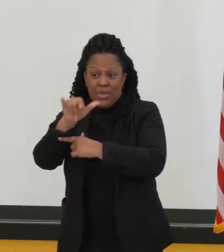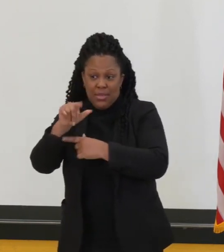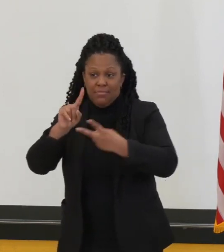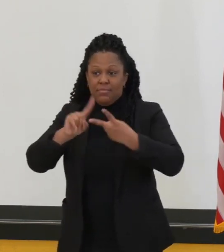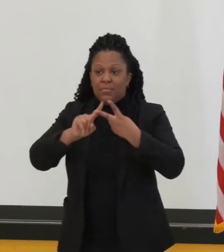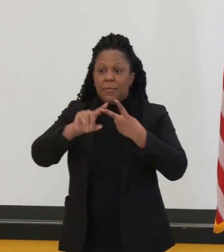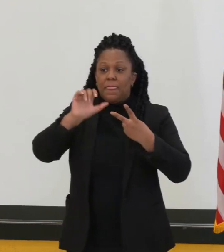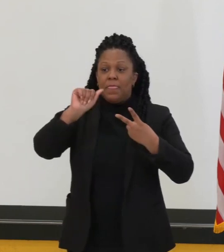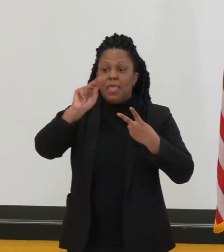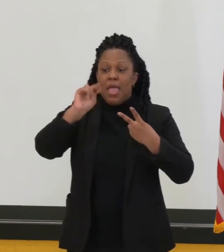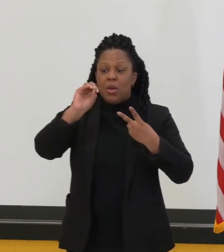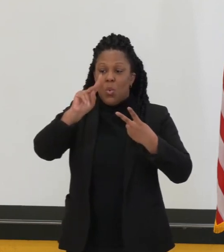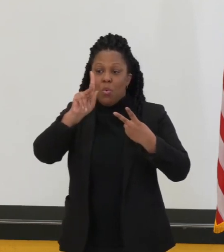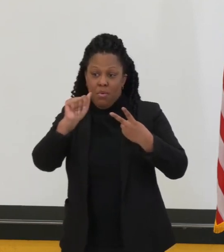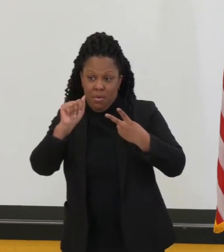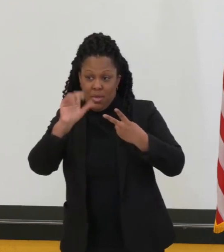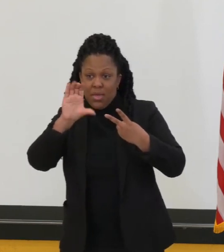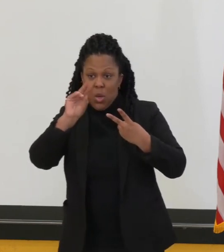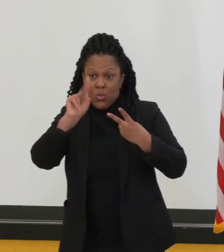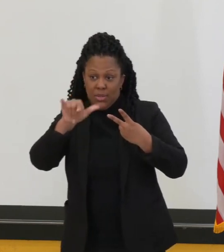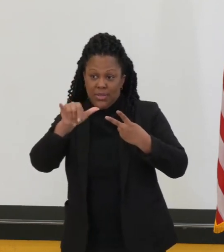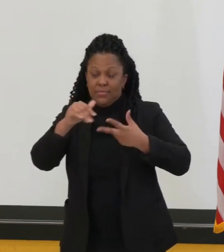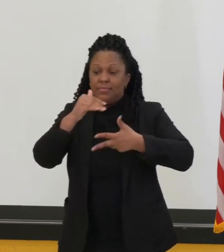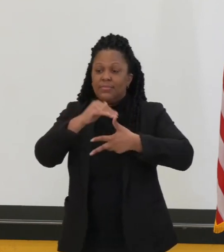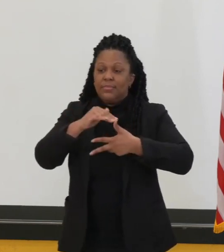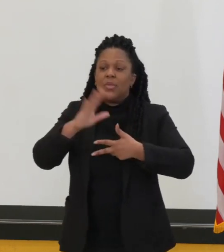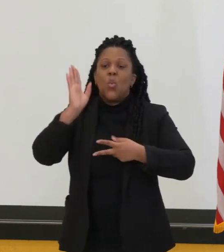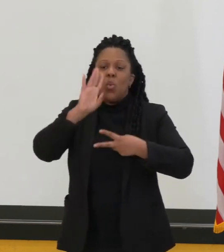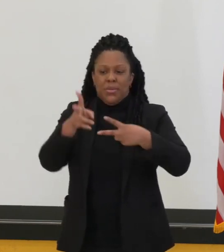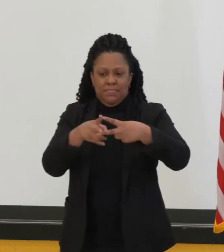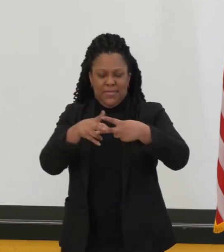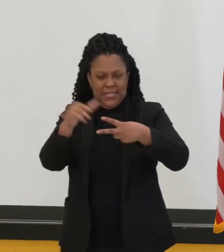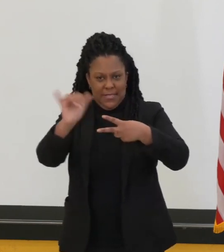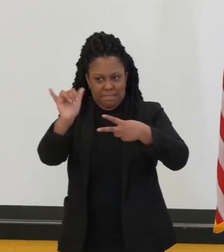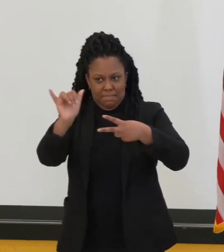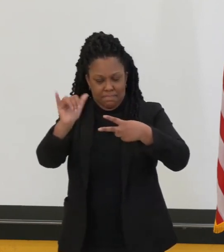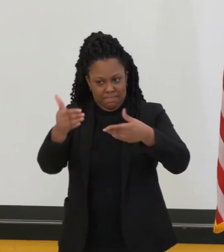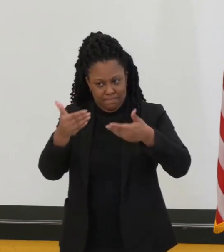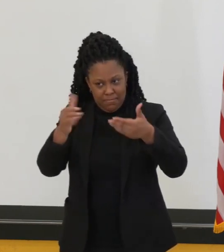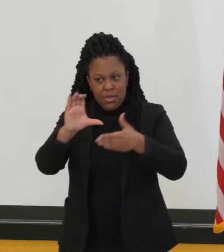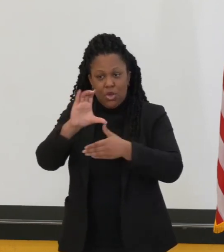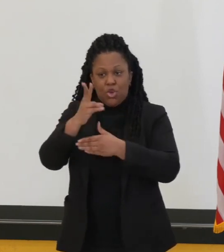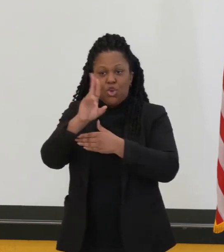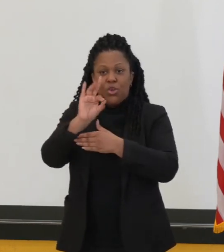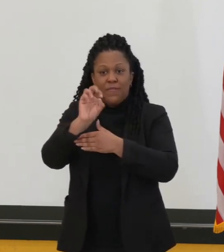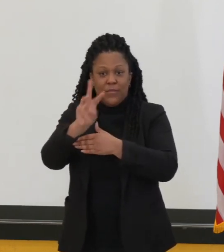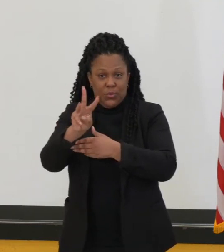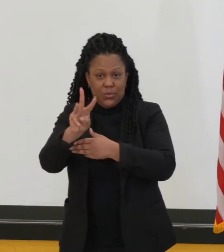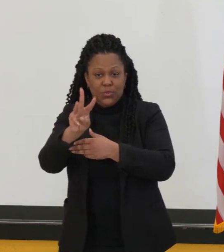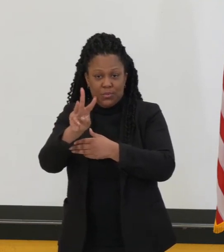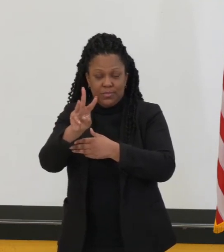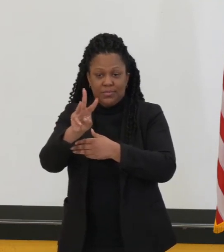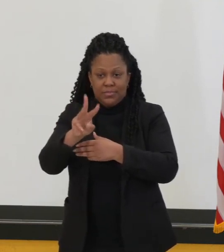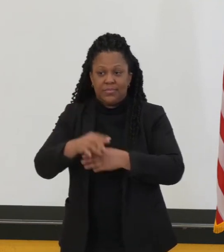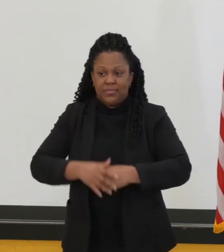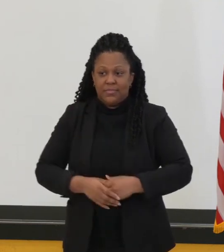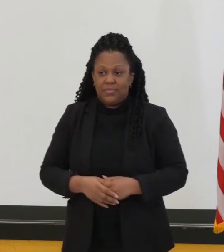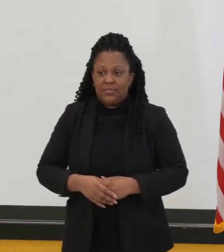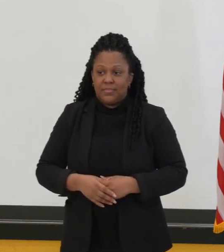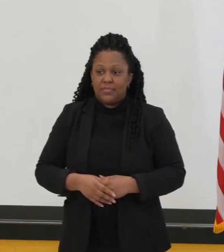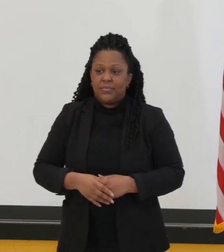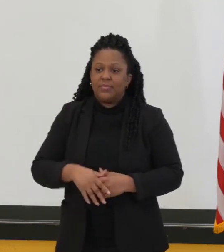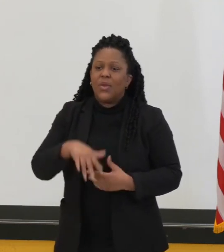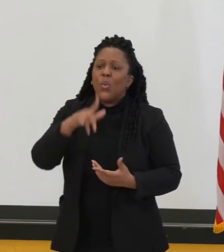6 a.m., with the exceptions in there for people doing their essential work and some of the other things that were put in for patrolling,